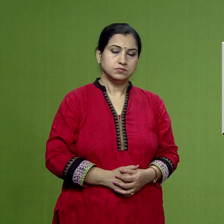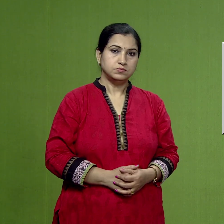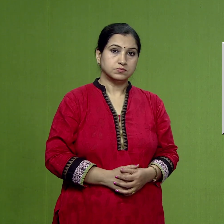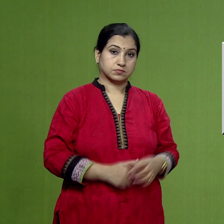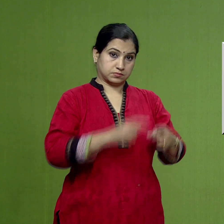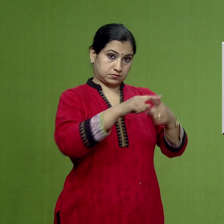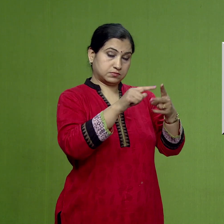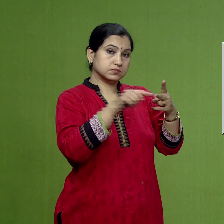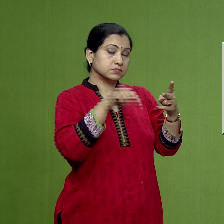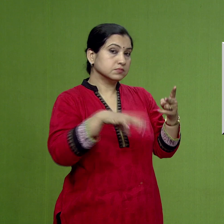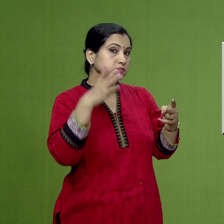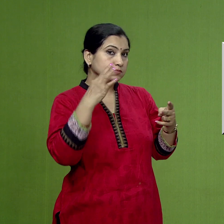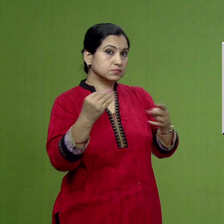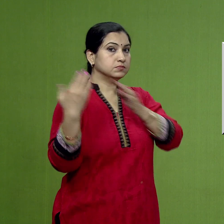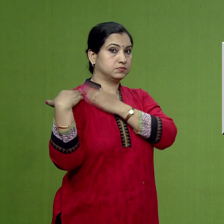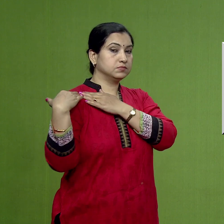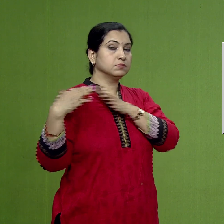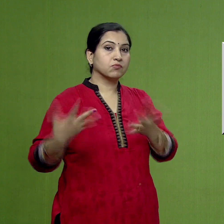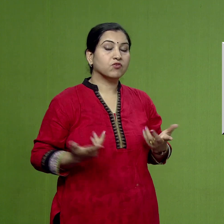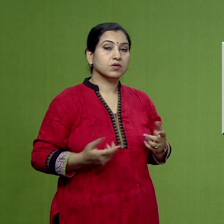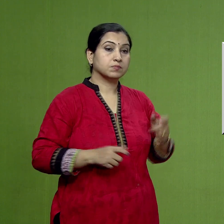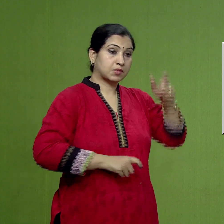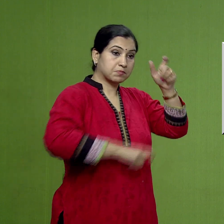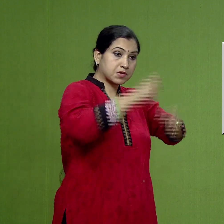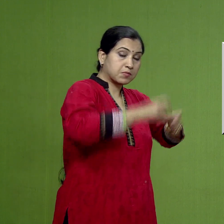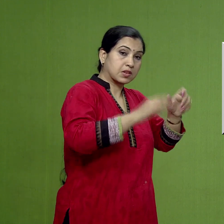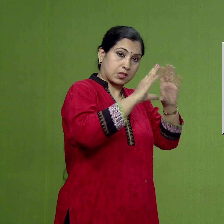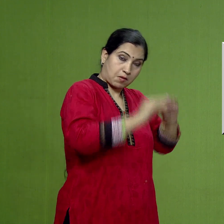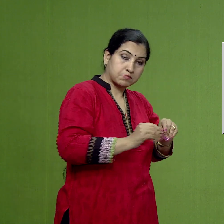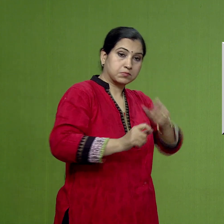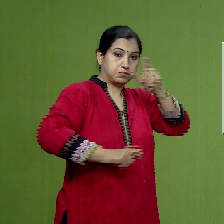These factors are mainly responsible for the low density.